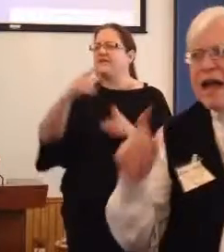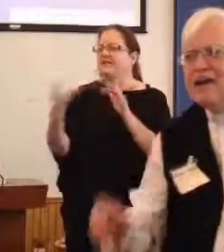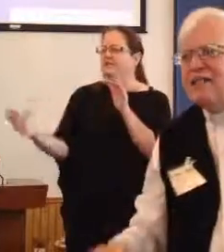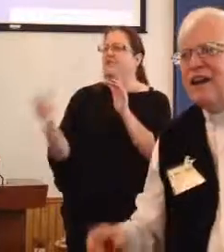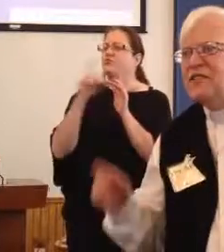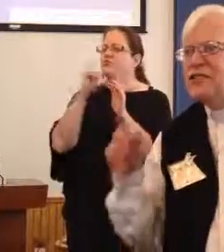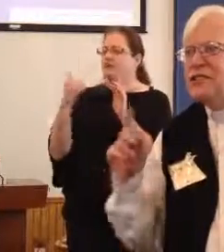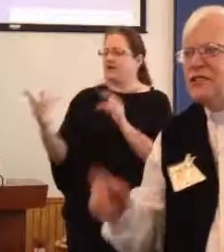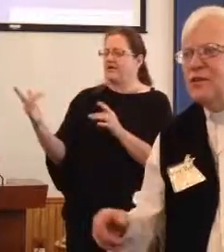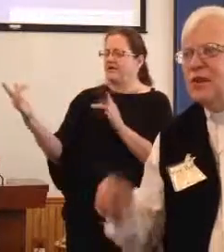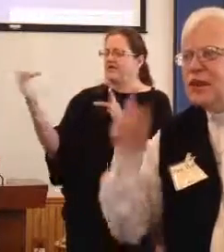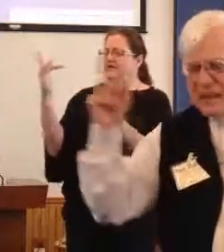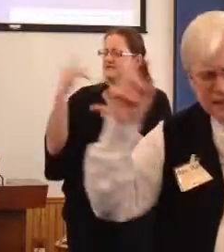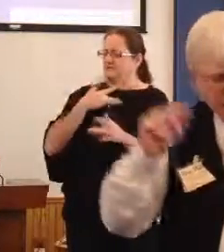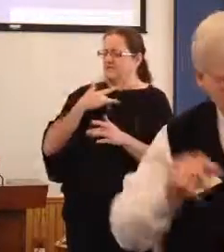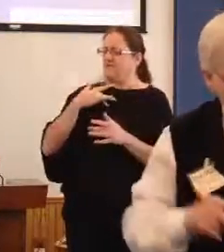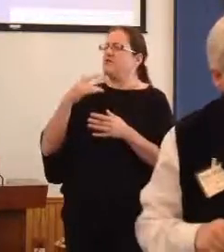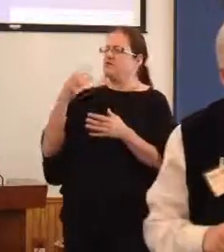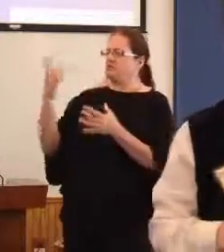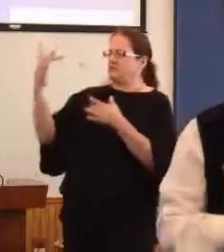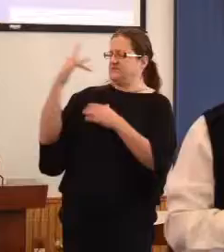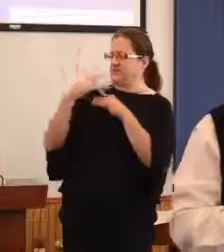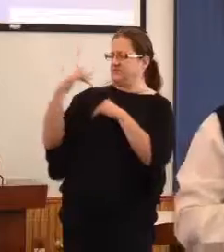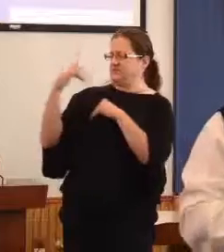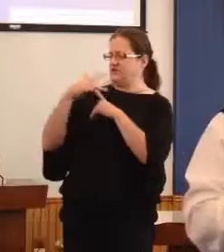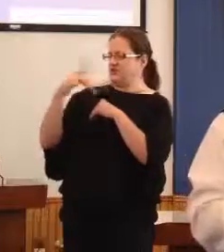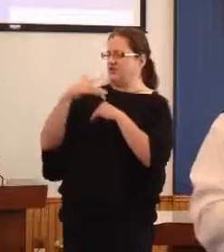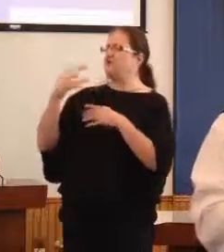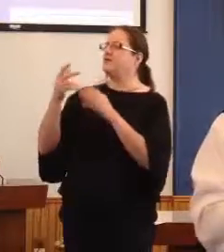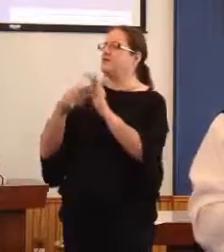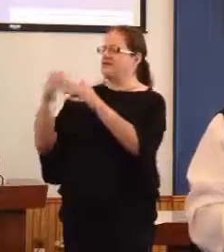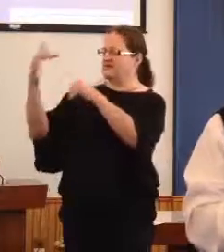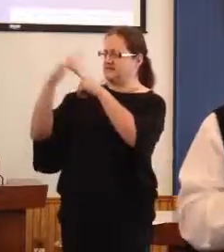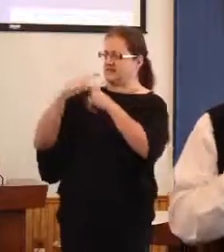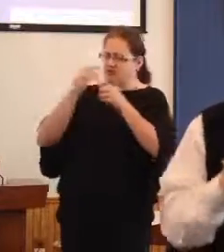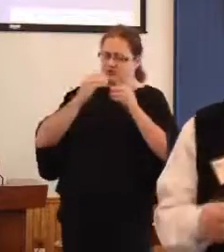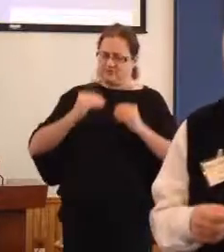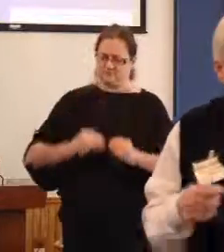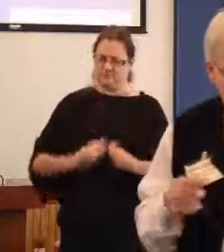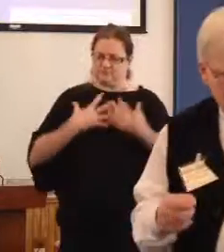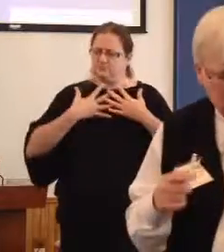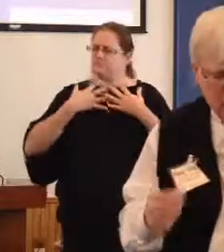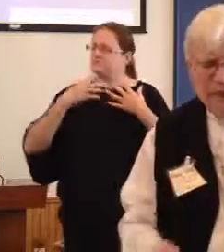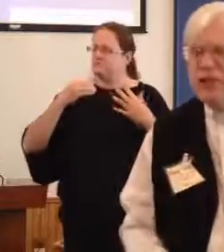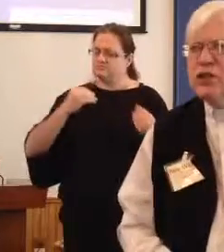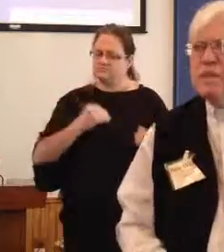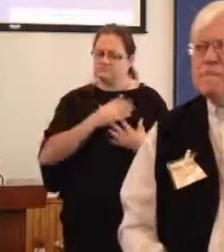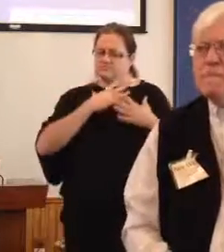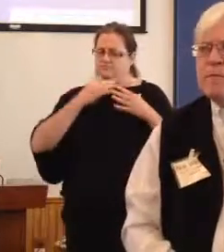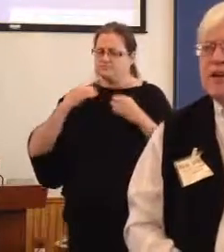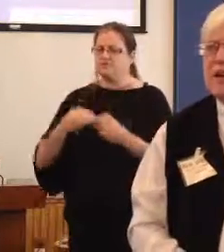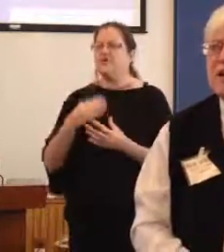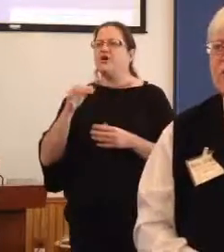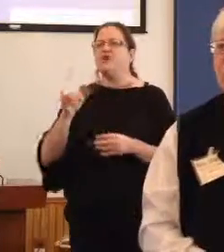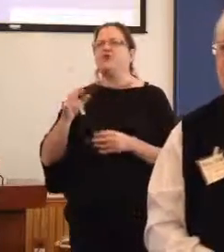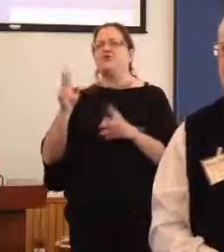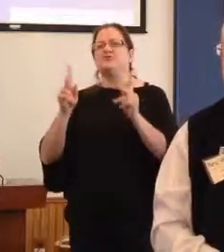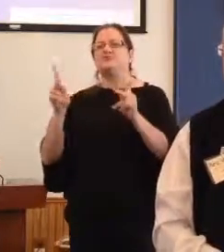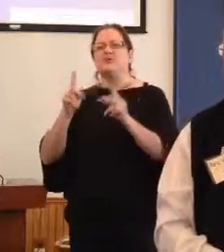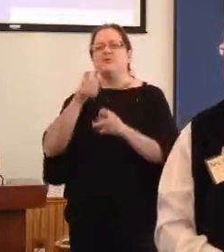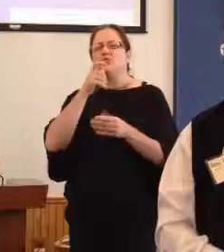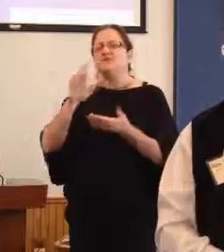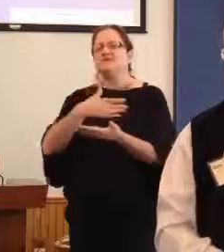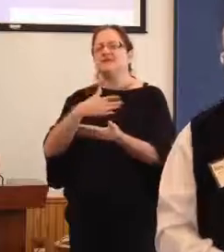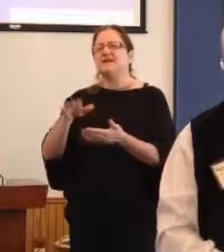Who has touched you? Is it that teacher who noticed you were singing to yourself in perfect pitch and encouraged